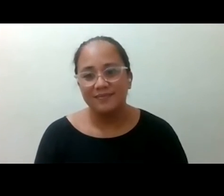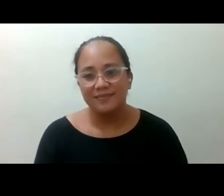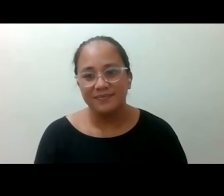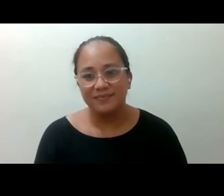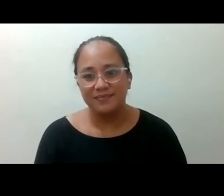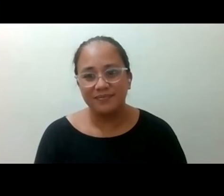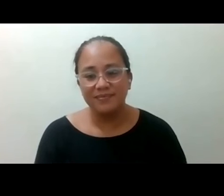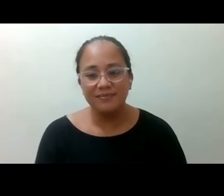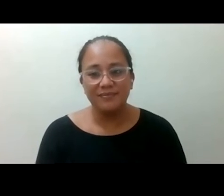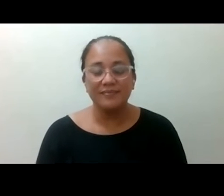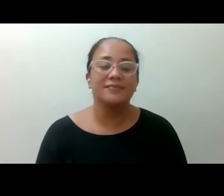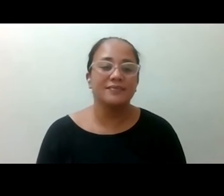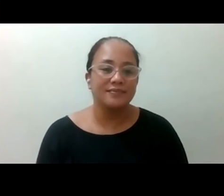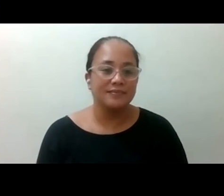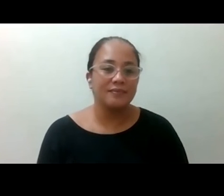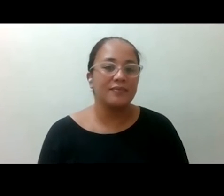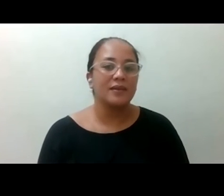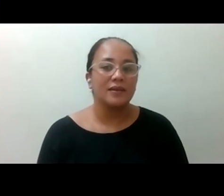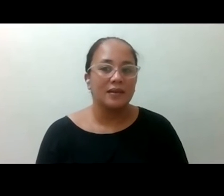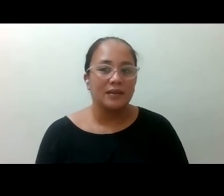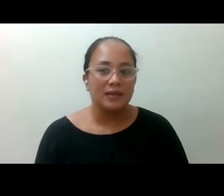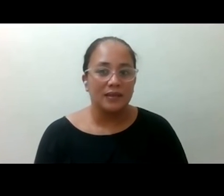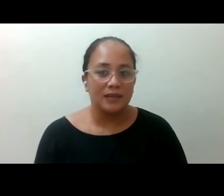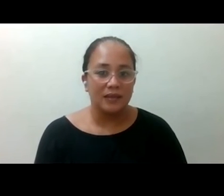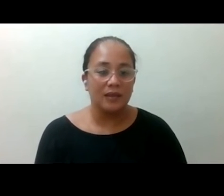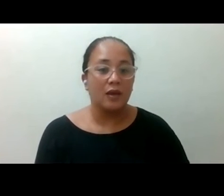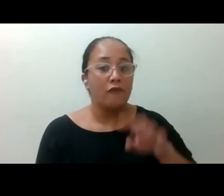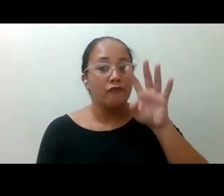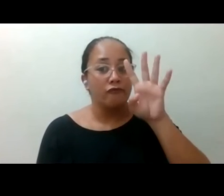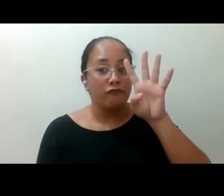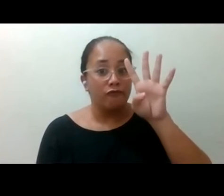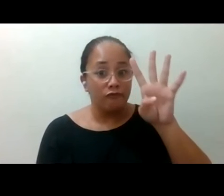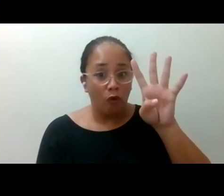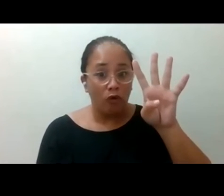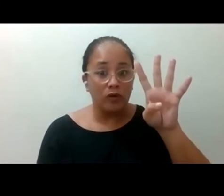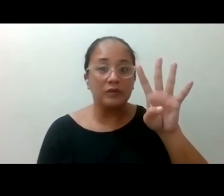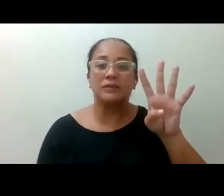The subject of 4:16 together is 4.